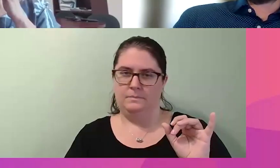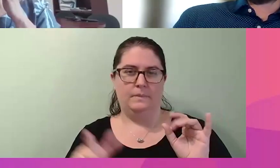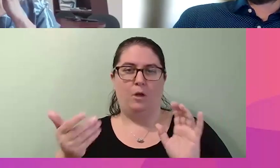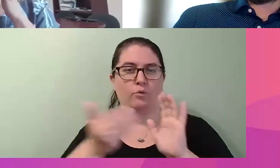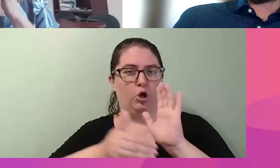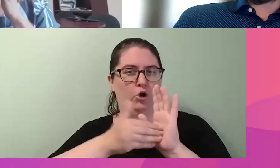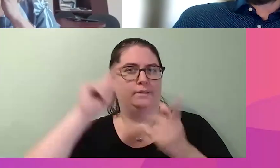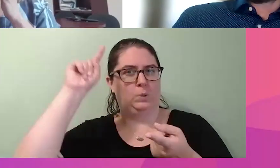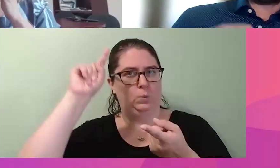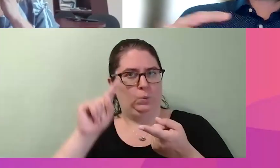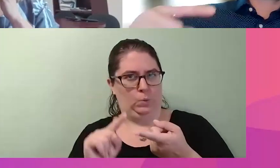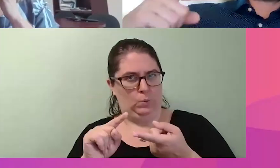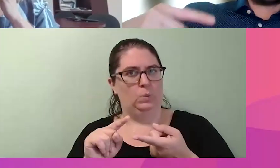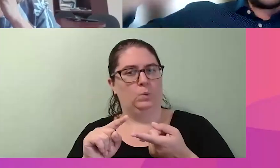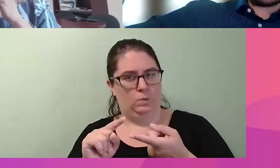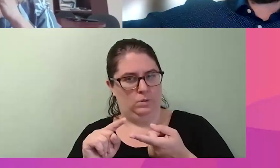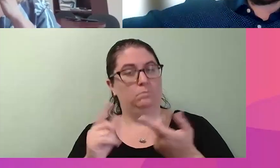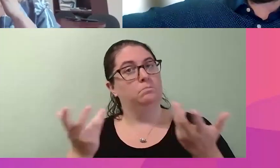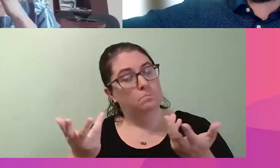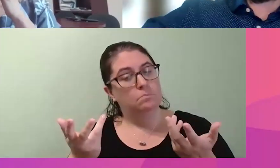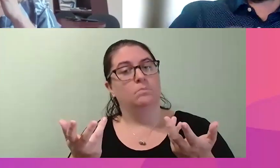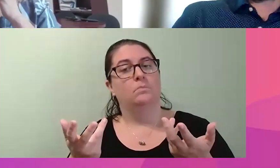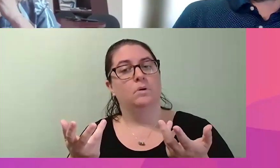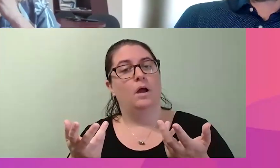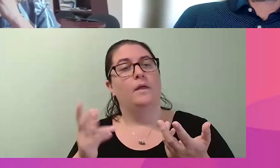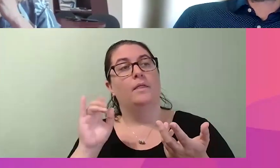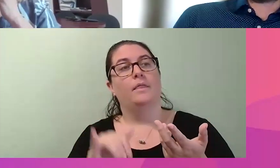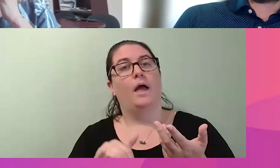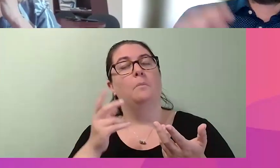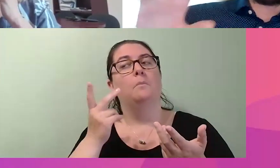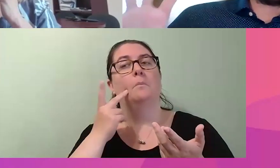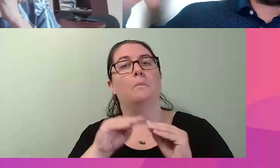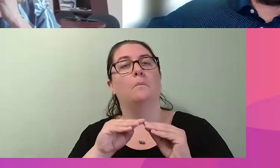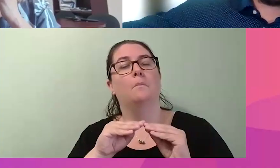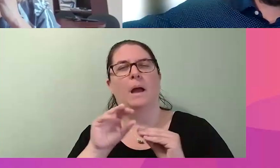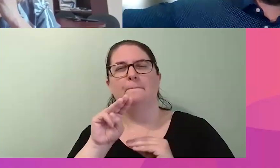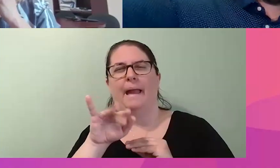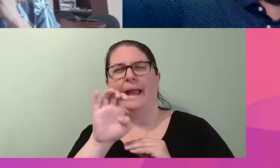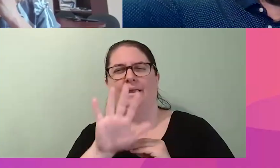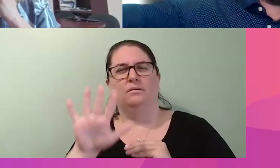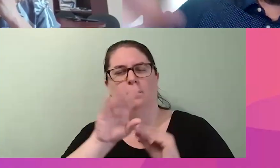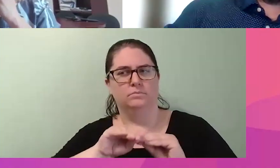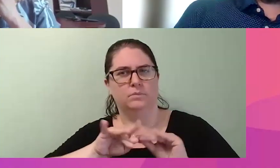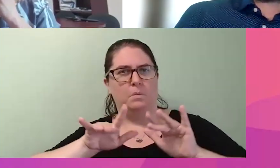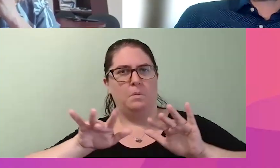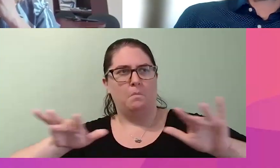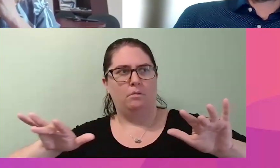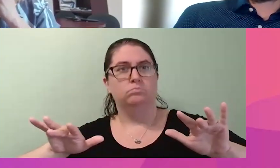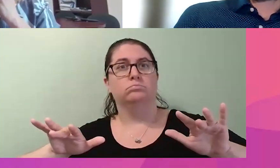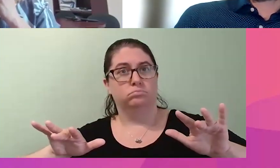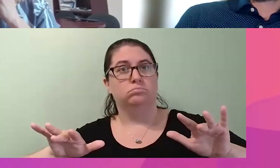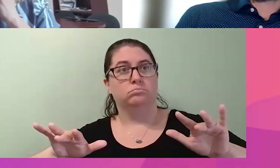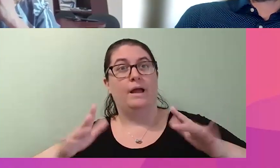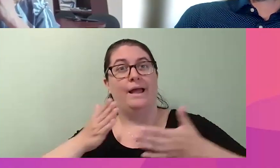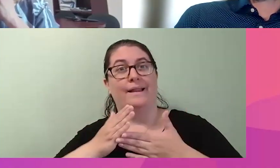recurrence rate. And then based on that, it then got scaled throughout the state of Maine, and has since been rolling out in a few